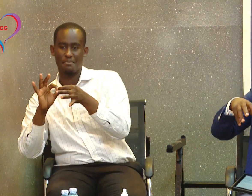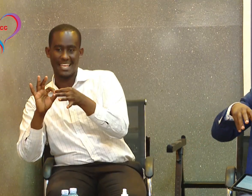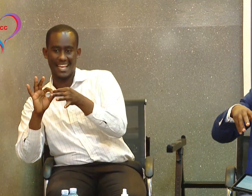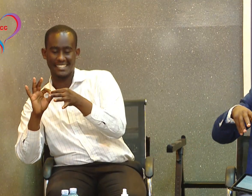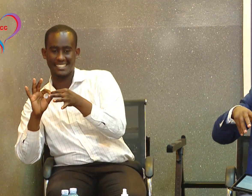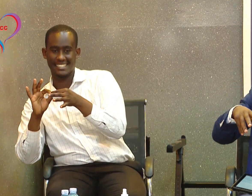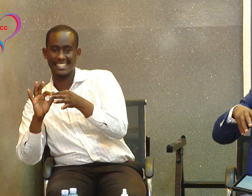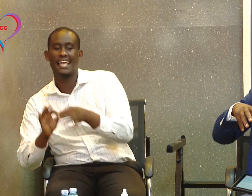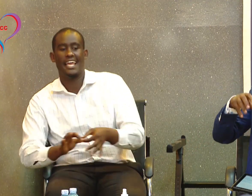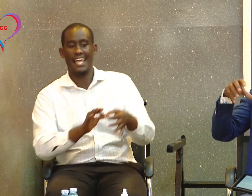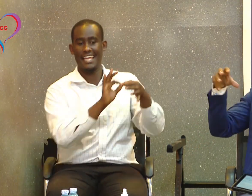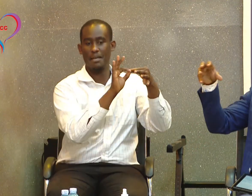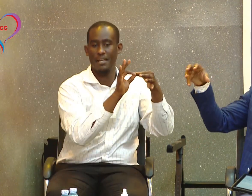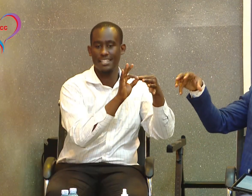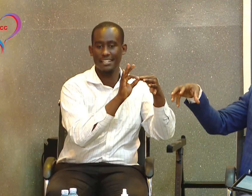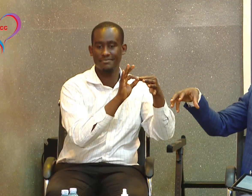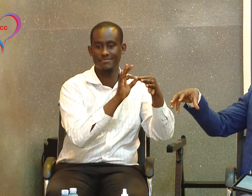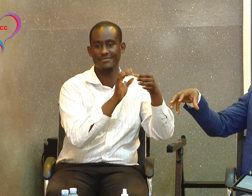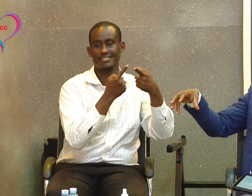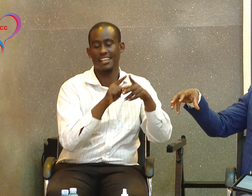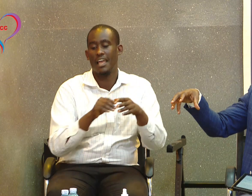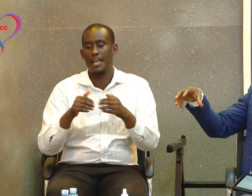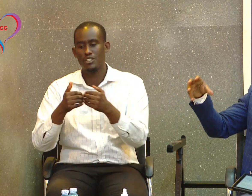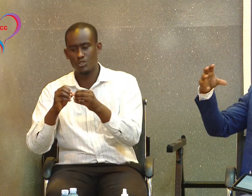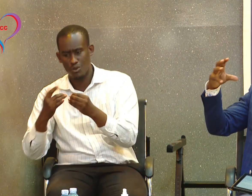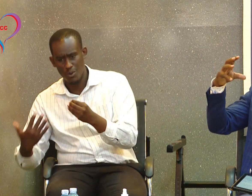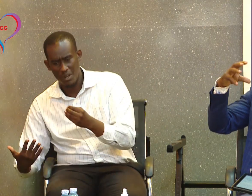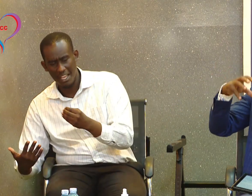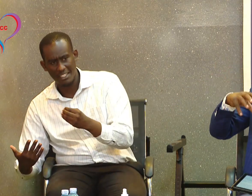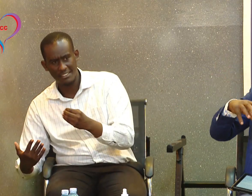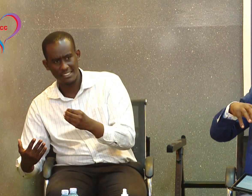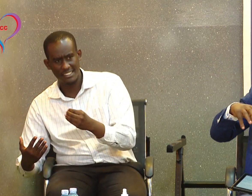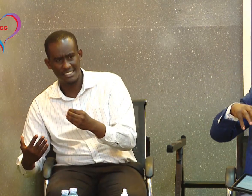intercessor, an interpreter in the children,